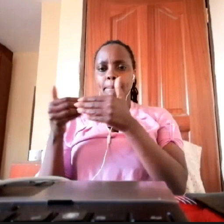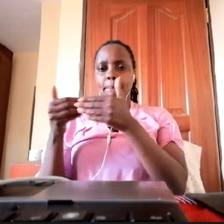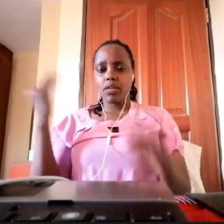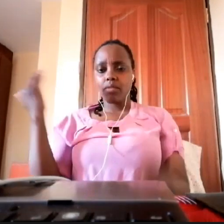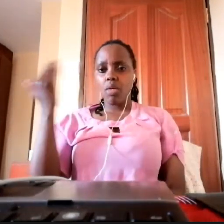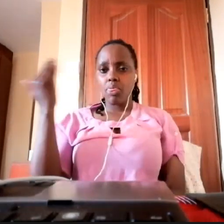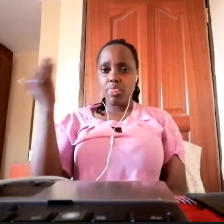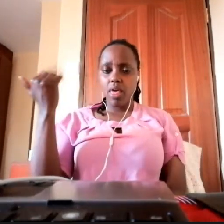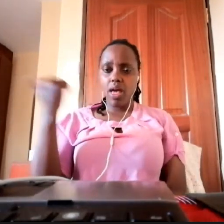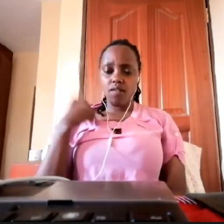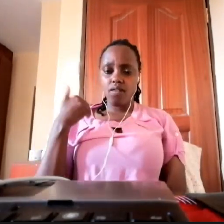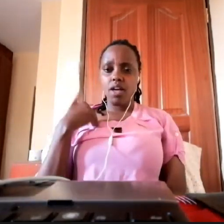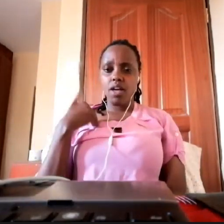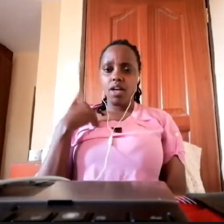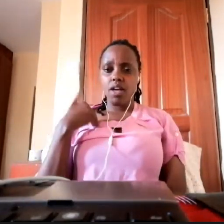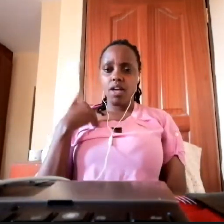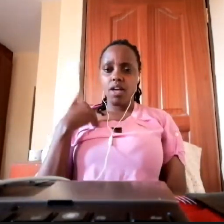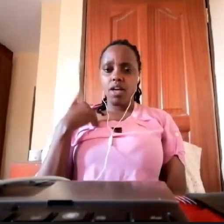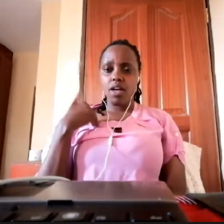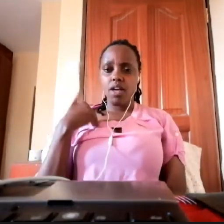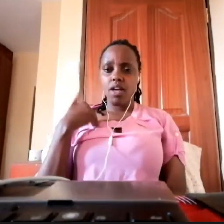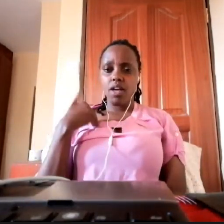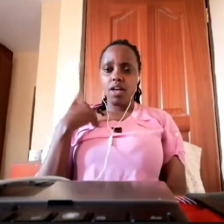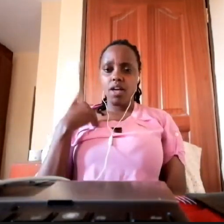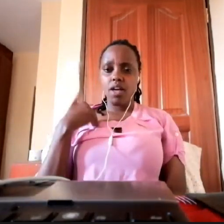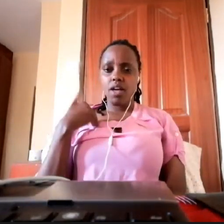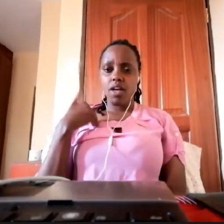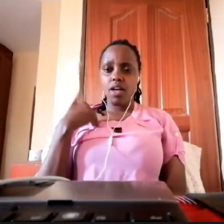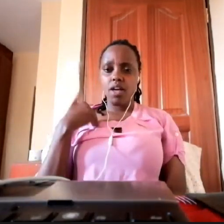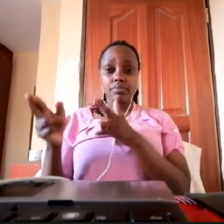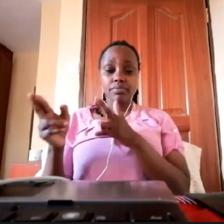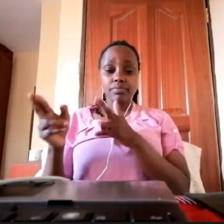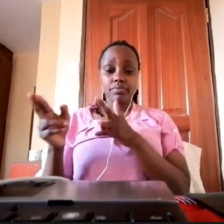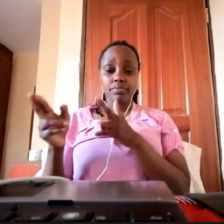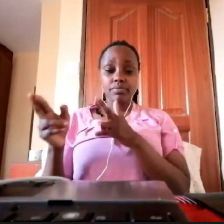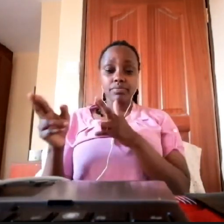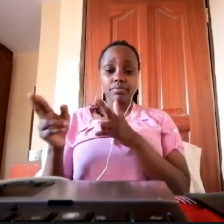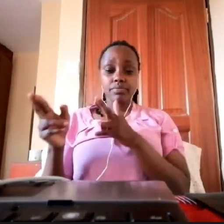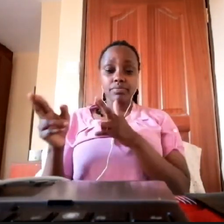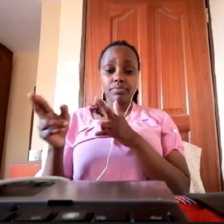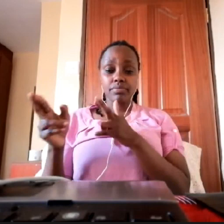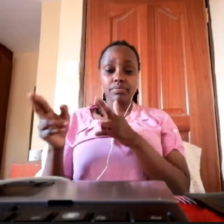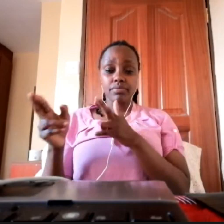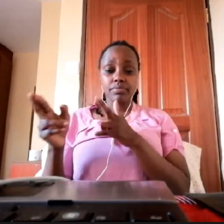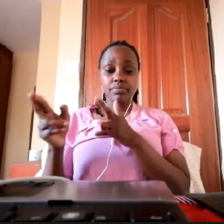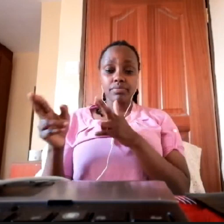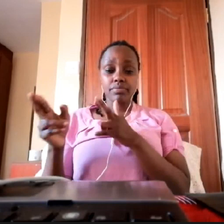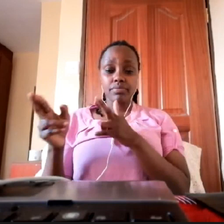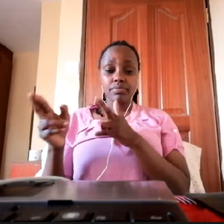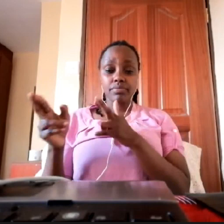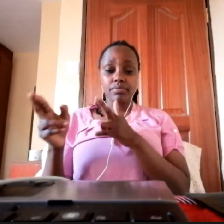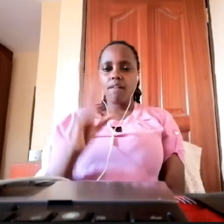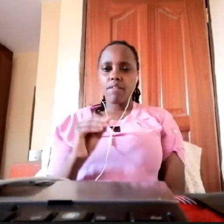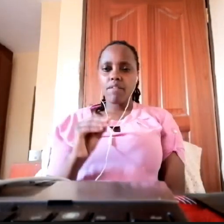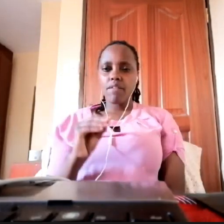presentations highlighted that the reporting format suggested by the African Committee of